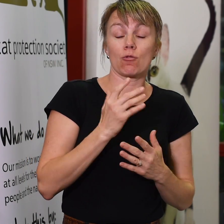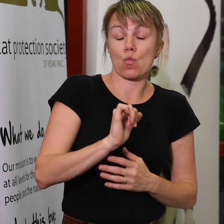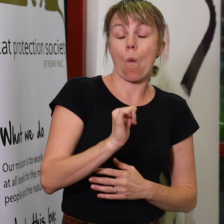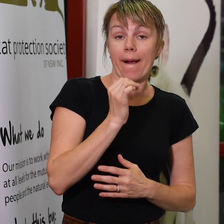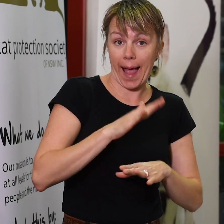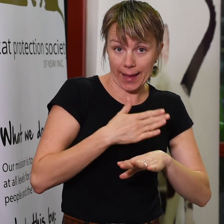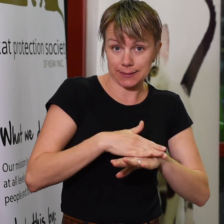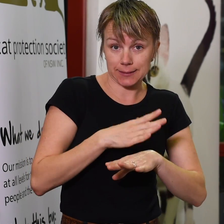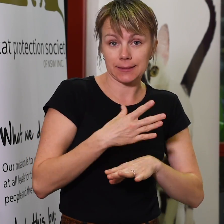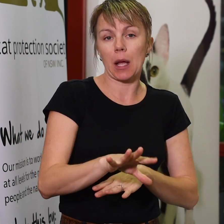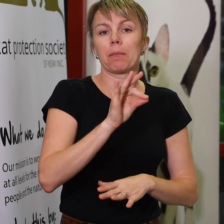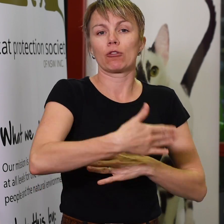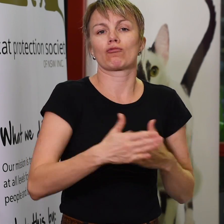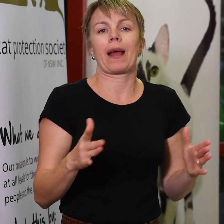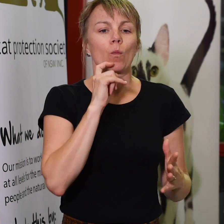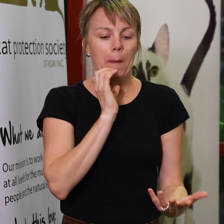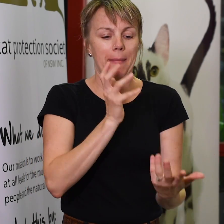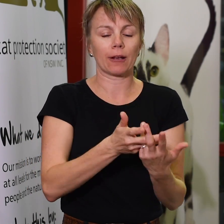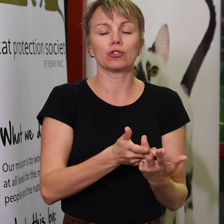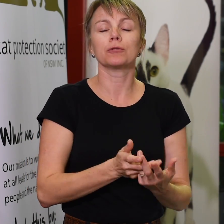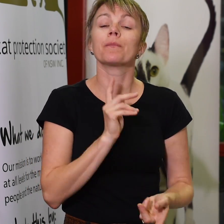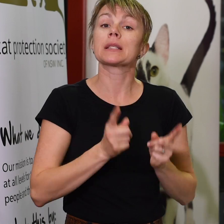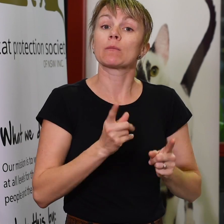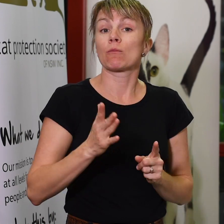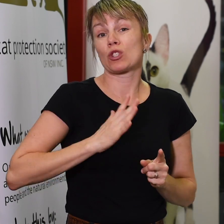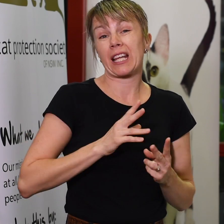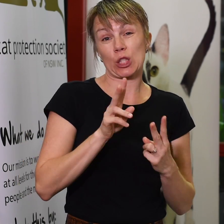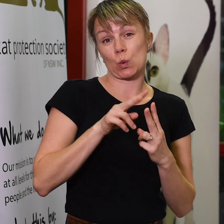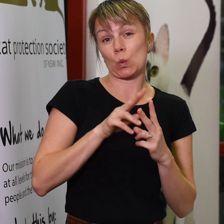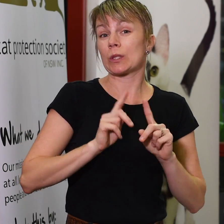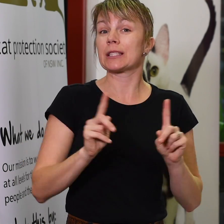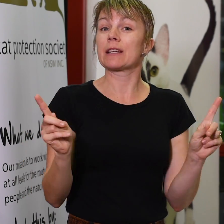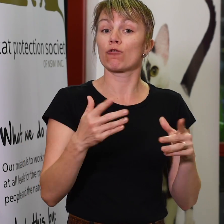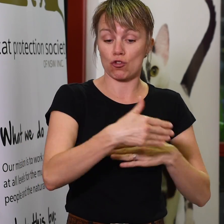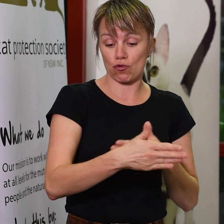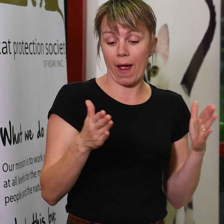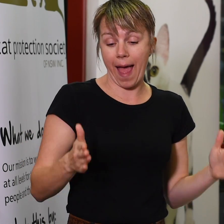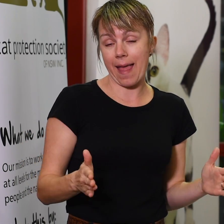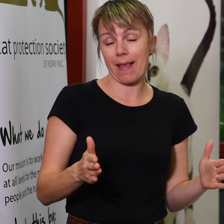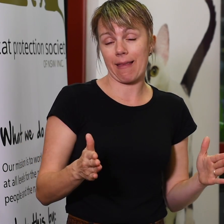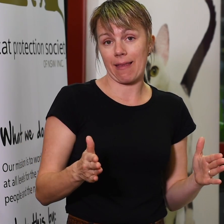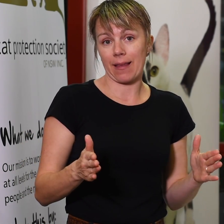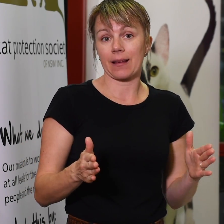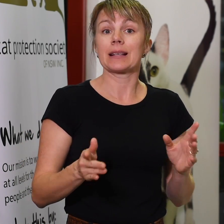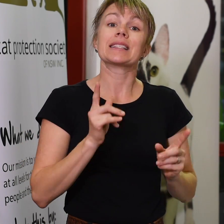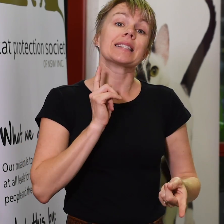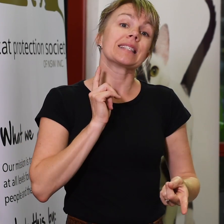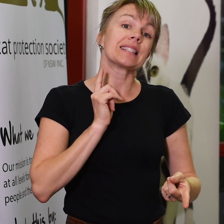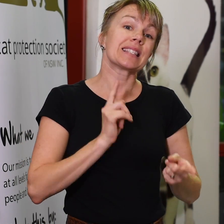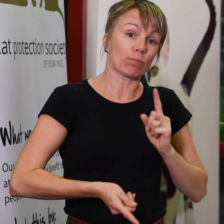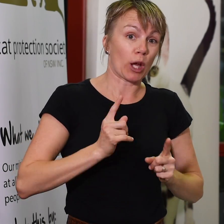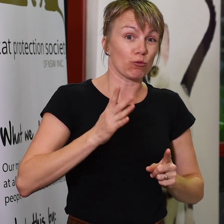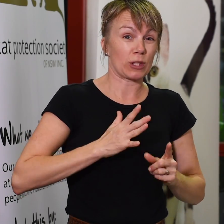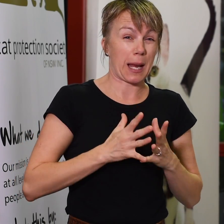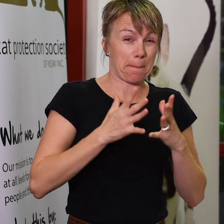size. Sometimes you might have to get 2 types of trays. So have the big tray with a smaller one out the front, because some cats will hang their bum